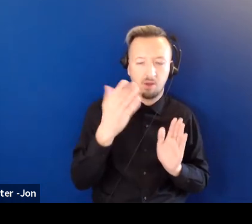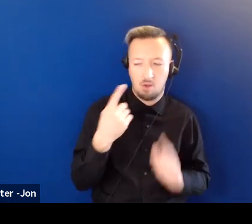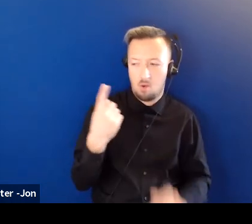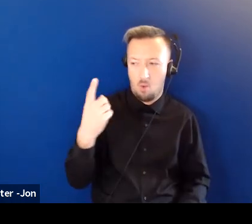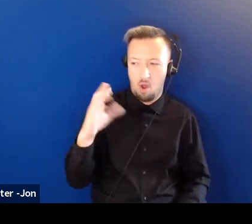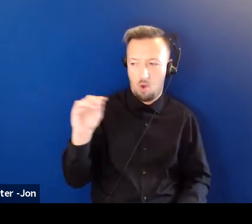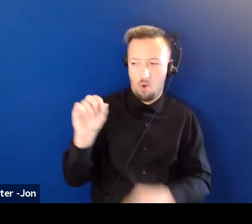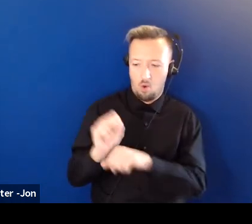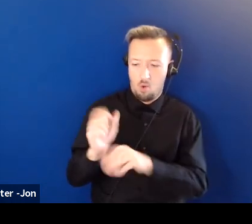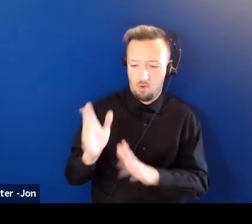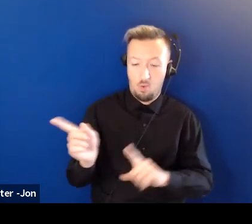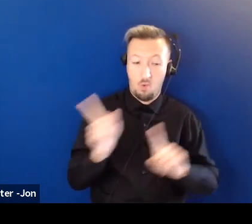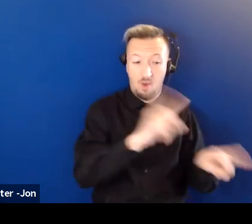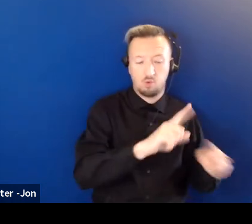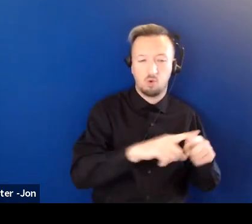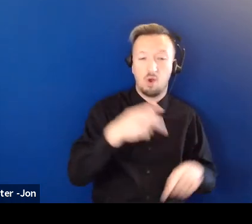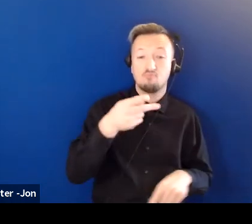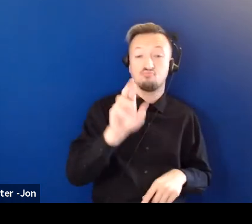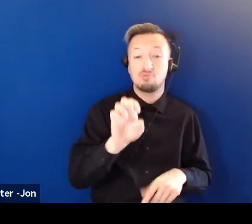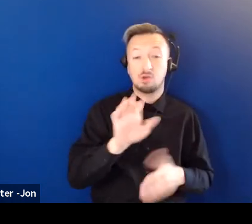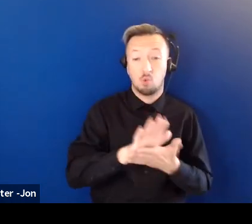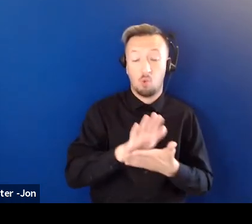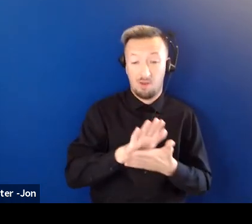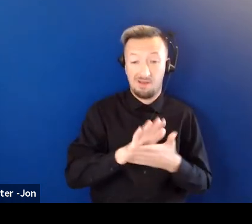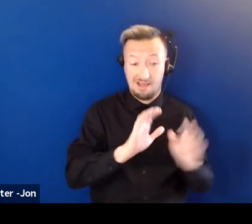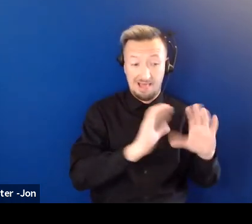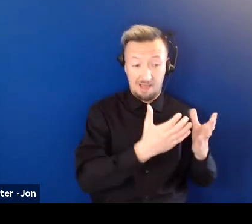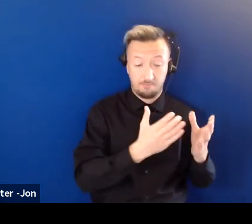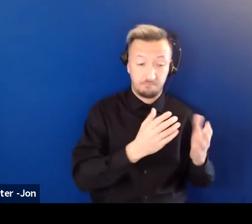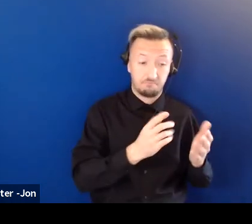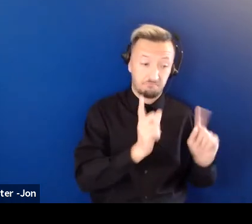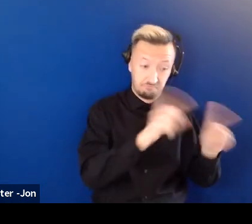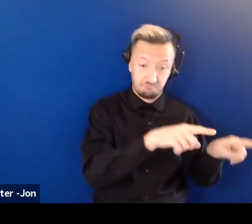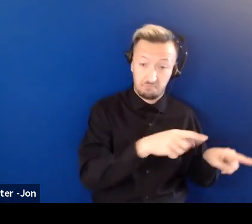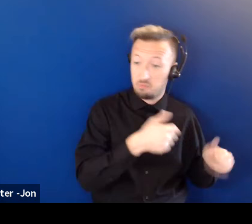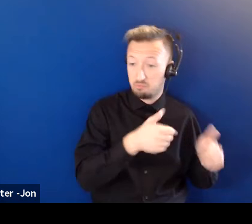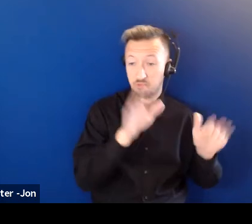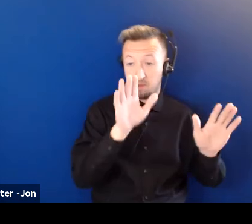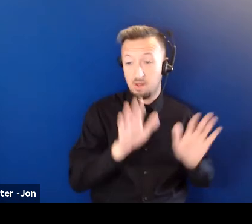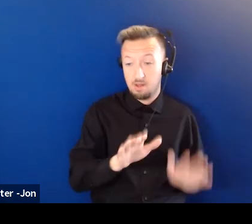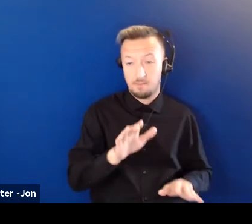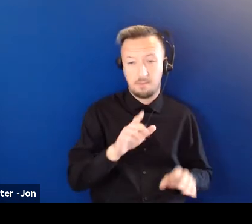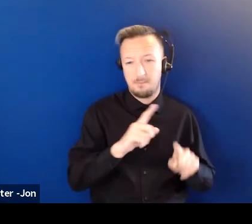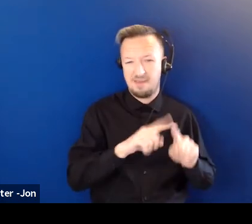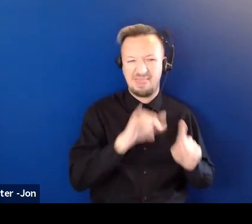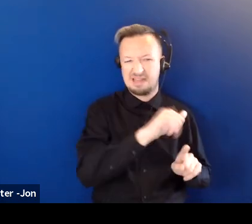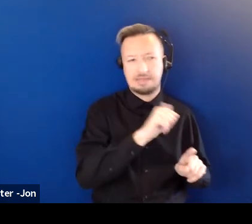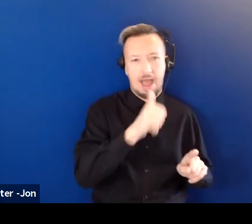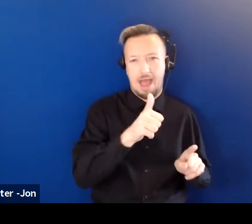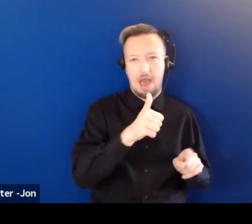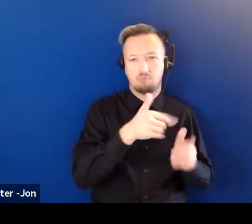a preschool class one time to chat, and that was really great. But we're not doing it